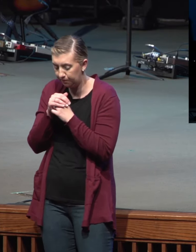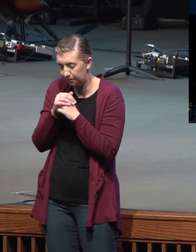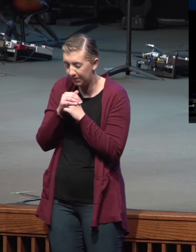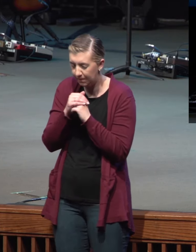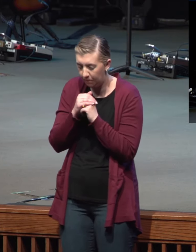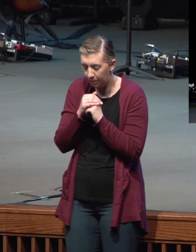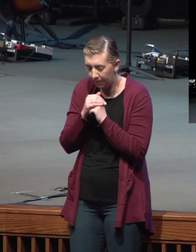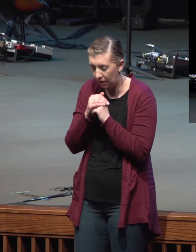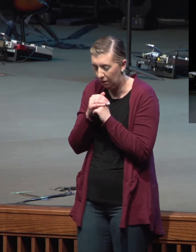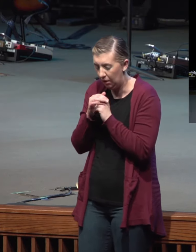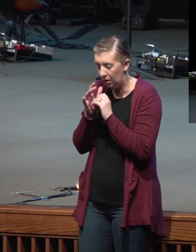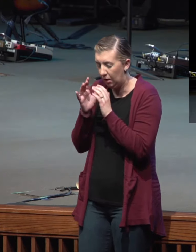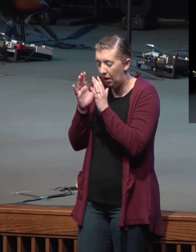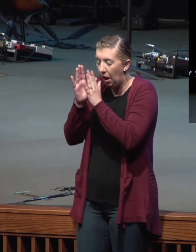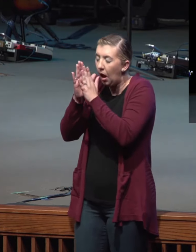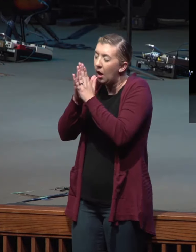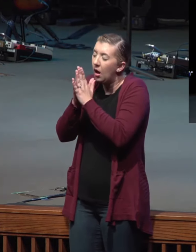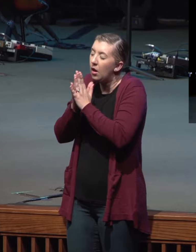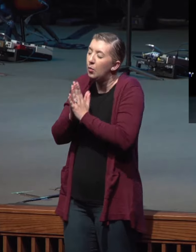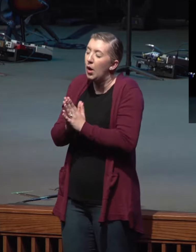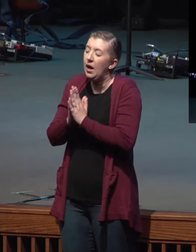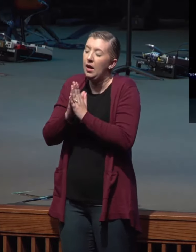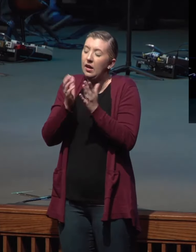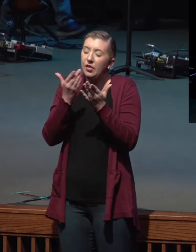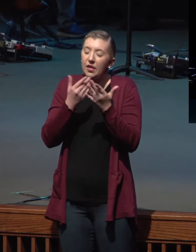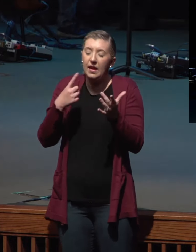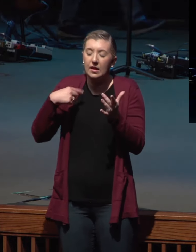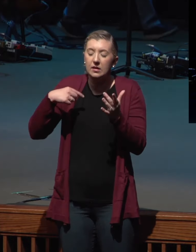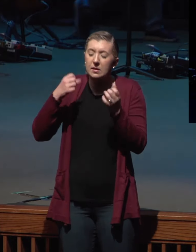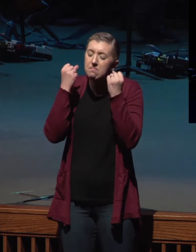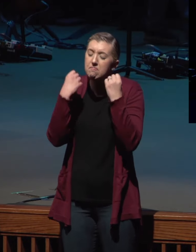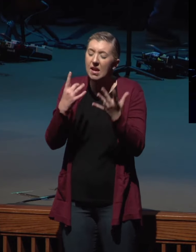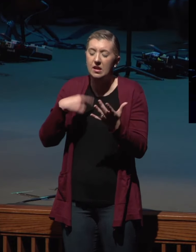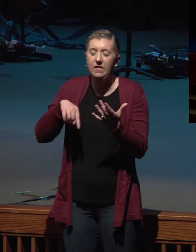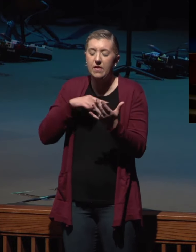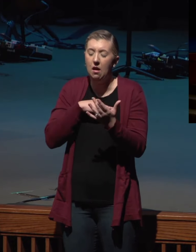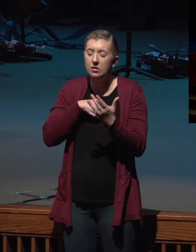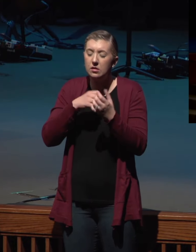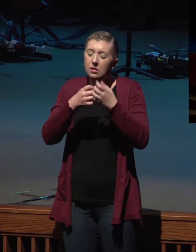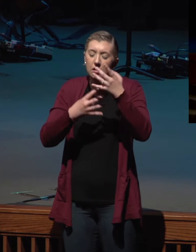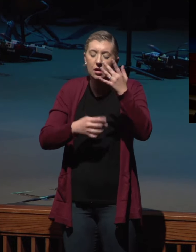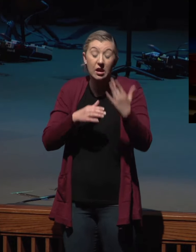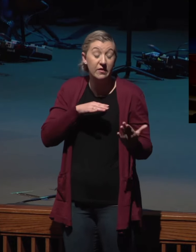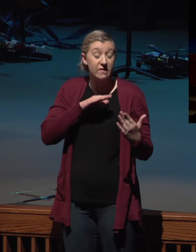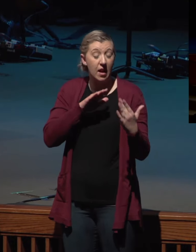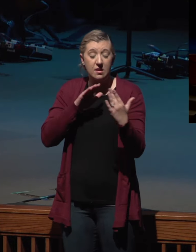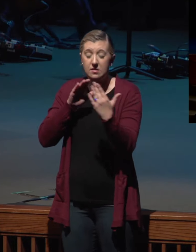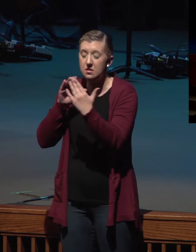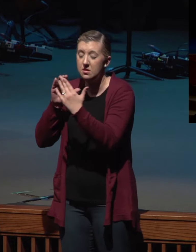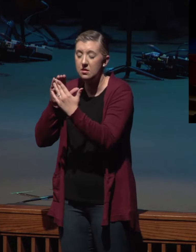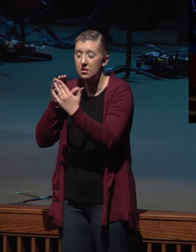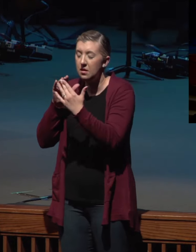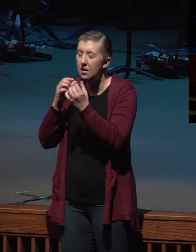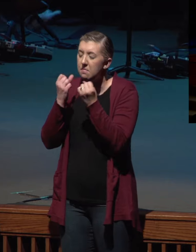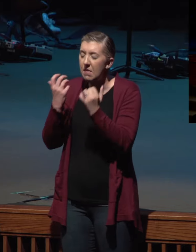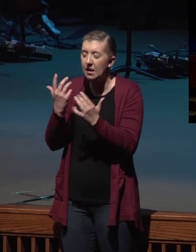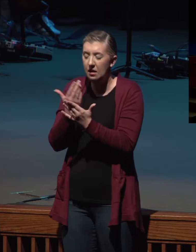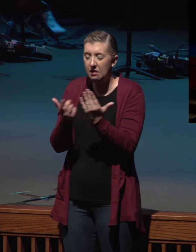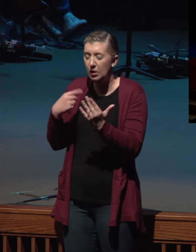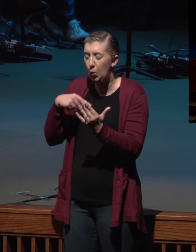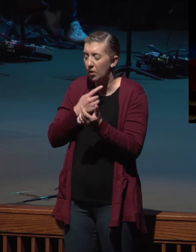I pray, God, that you would take the things that so many of us face, so many of the things that